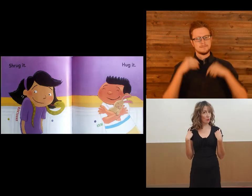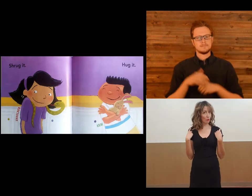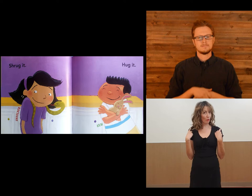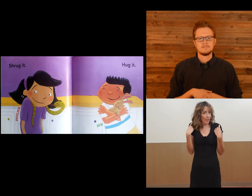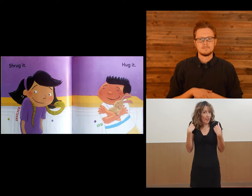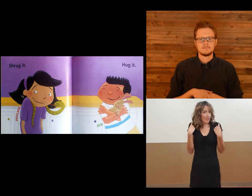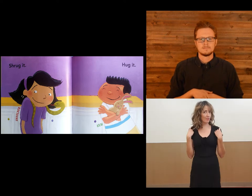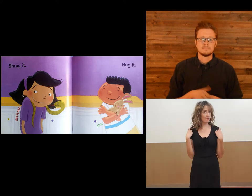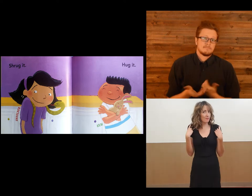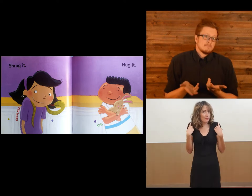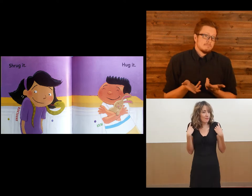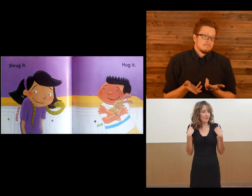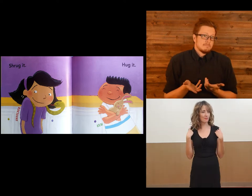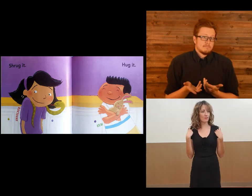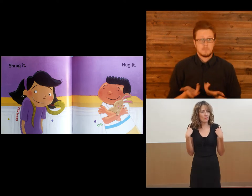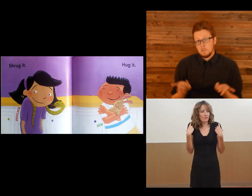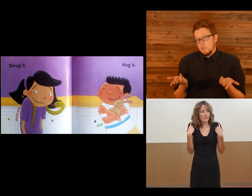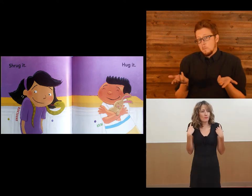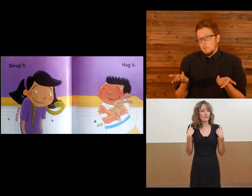Can you shrug it?